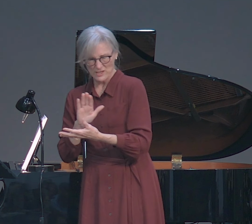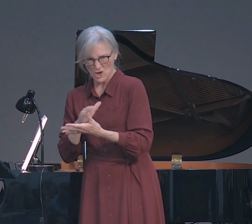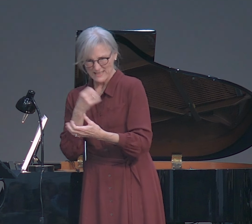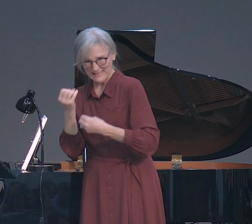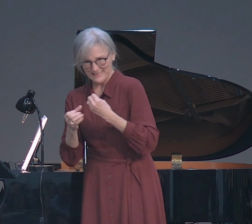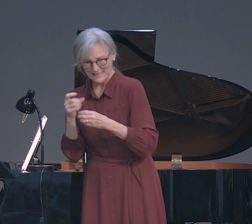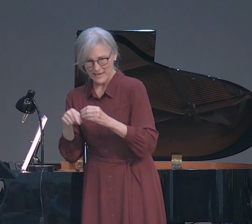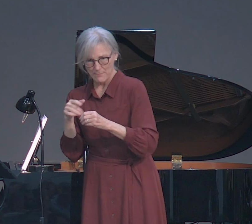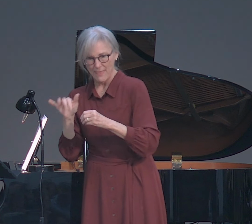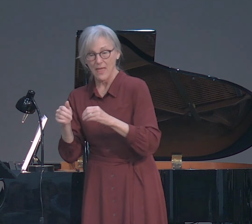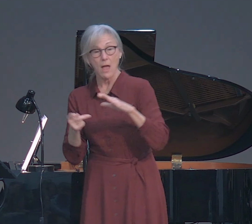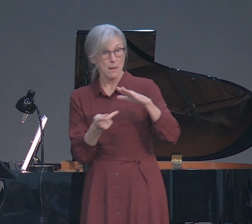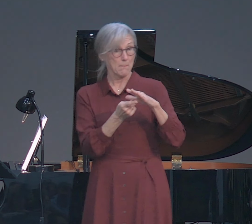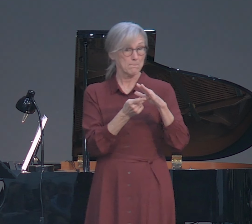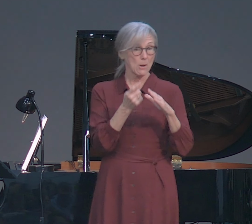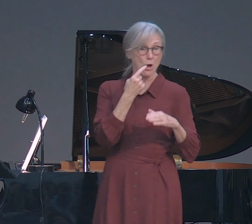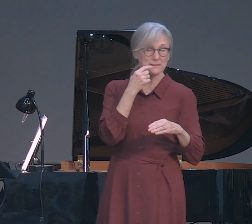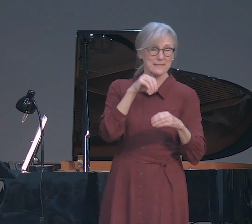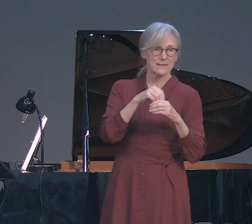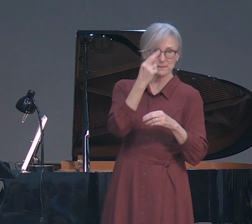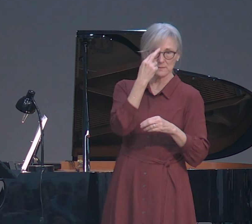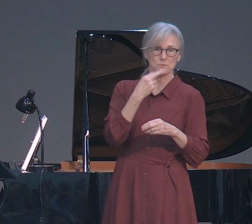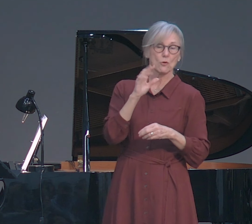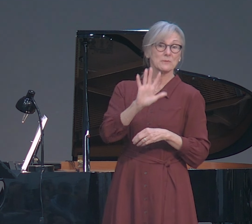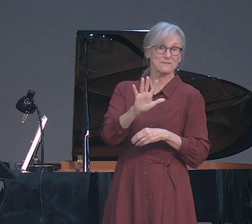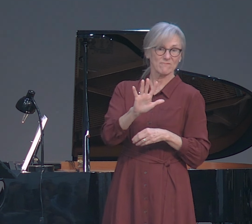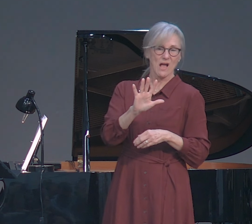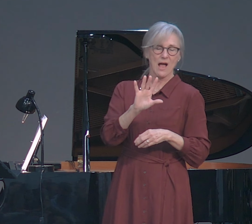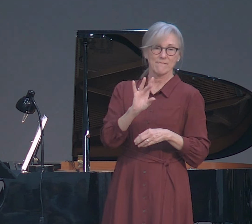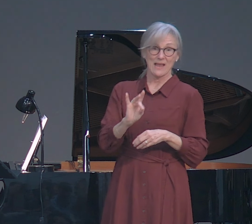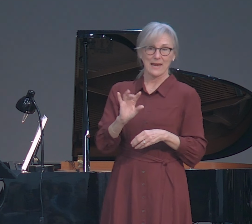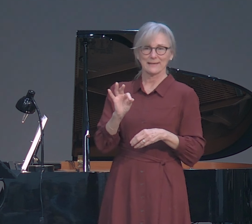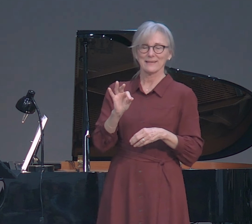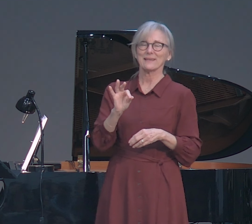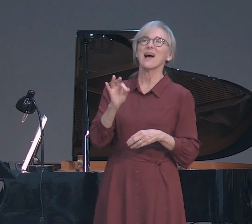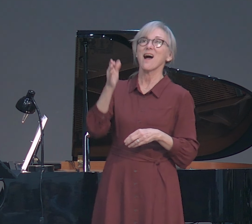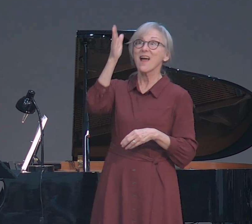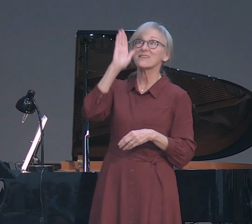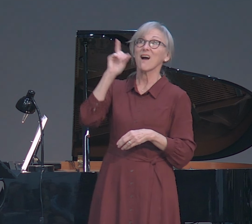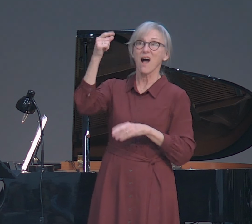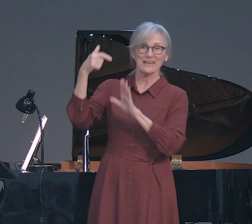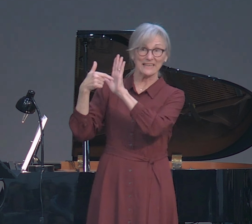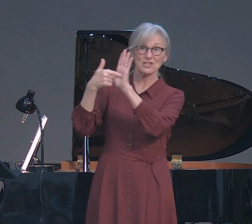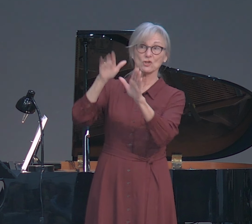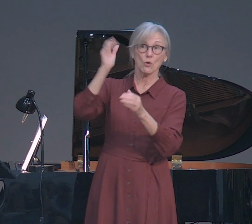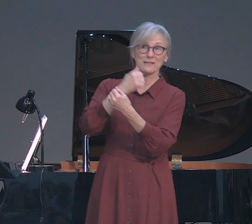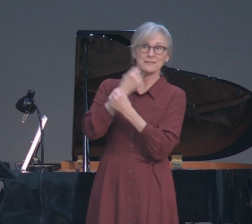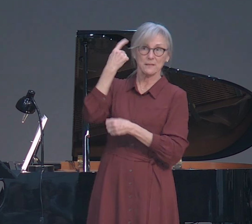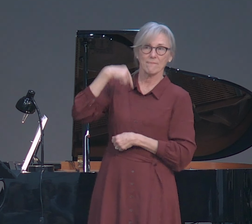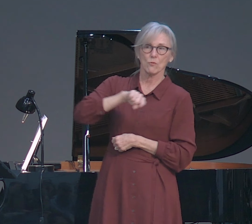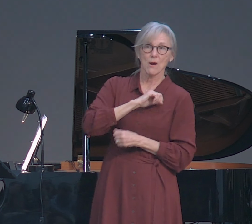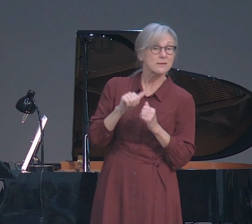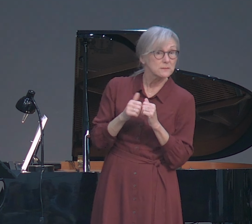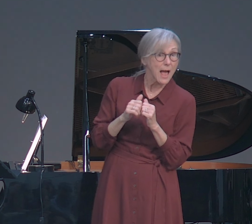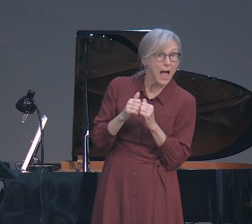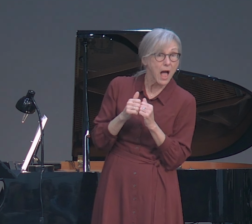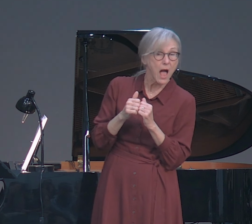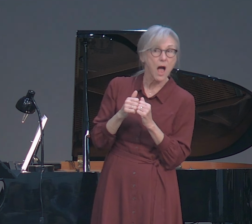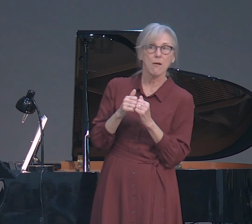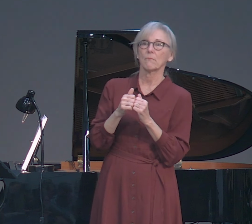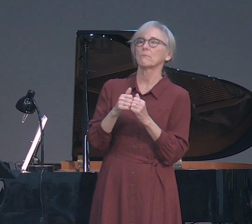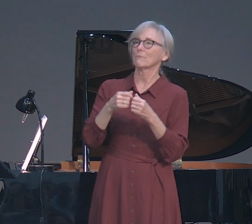Paul writes the following in Romans chapter 5, verses 8 and 9. But God shows his love for us in that